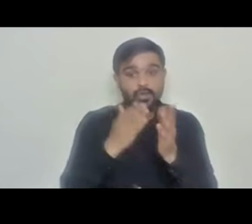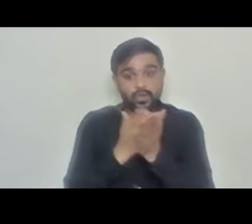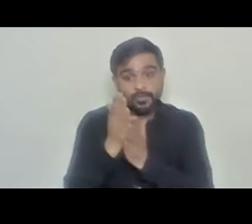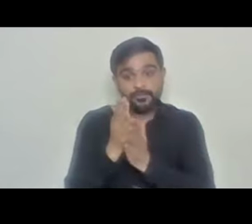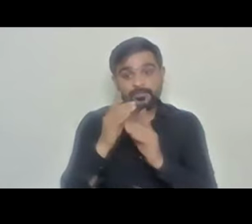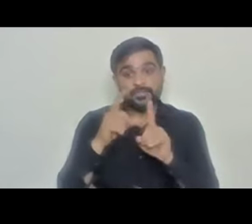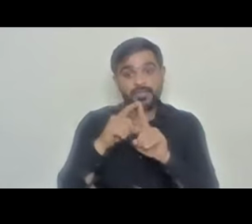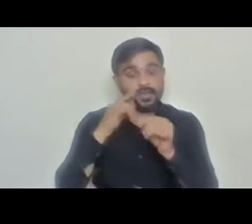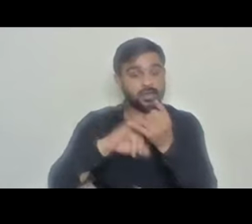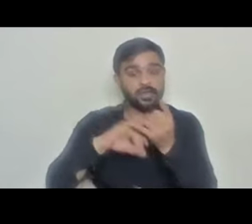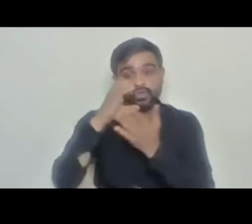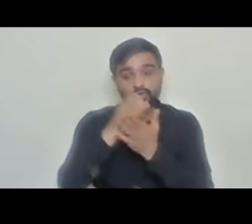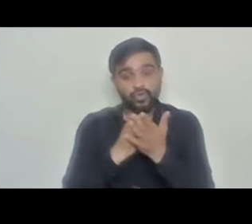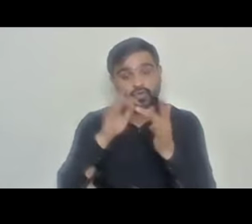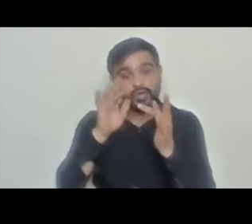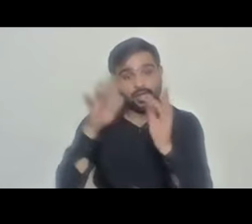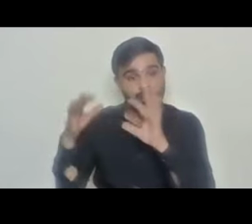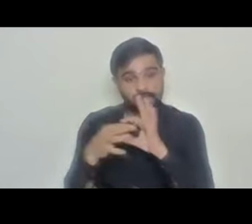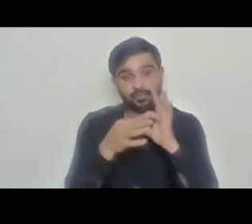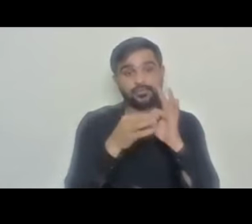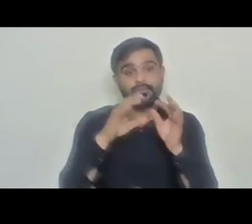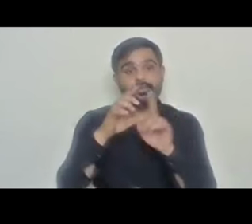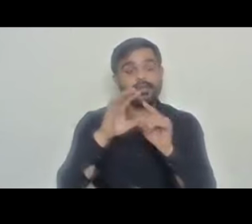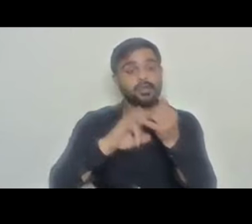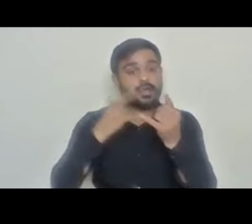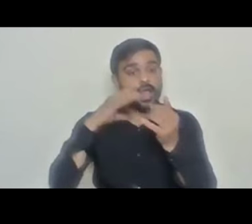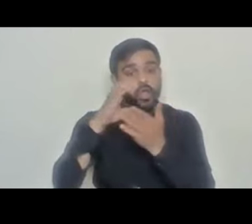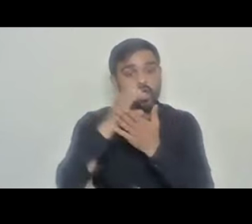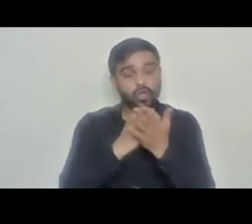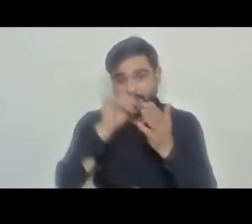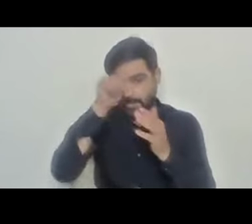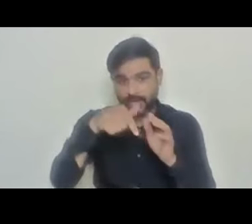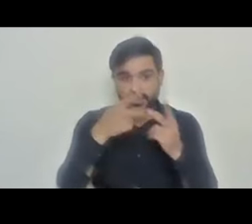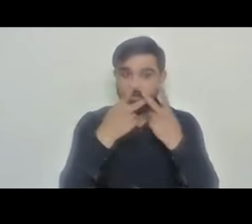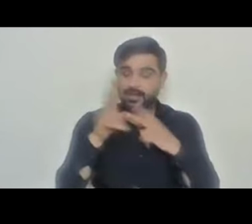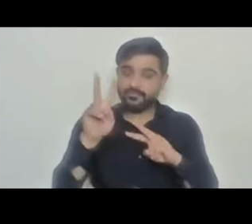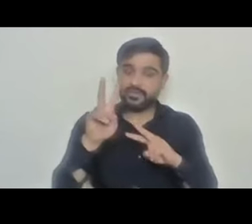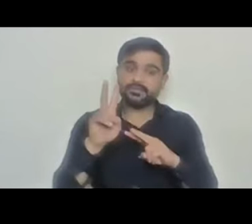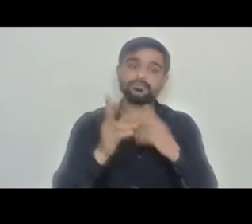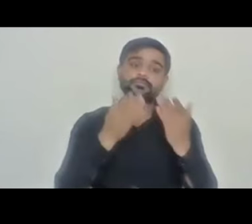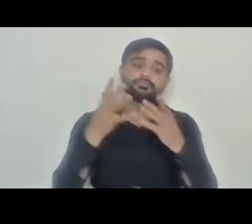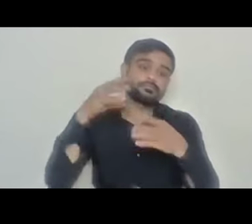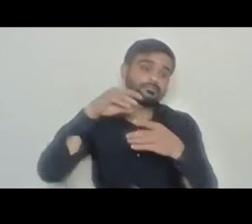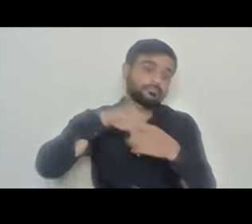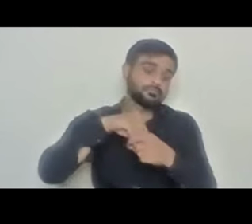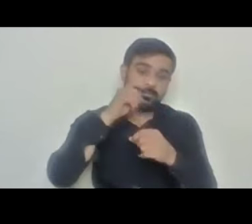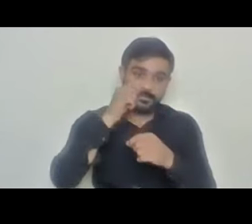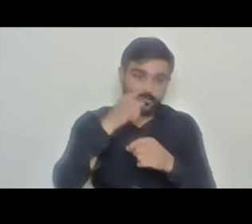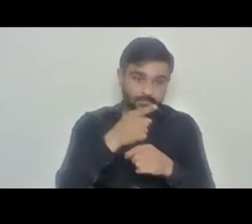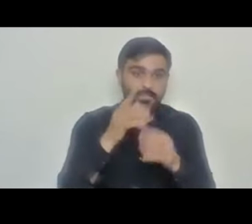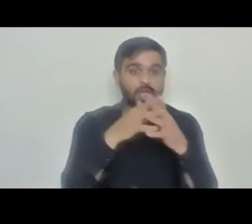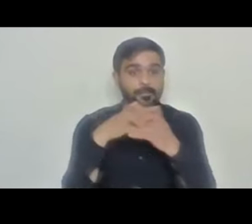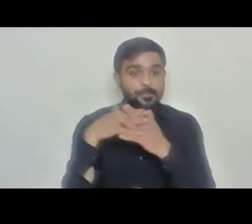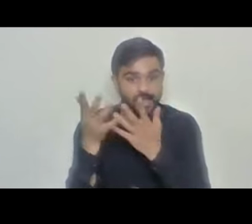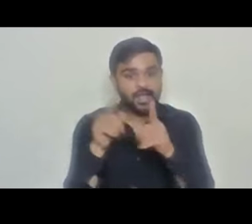discourse is also context specific. For example, a discourse around gender in India would be different from maybe a discourse around gender in the US,